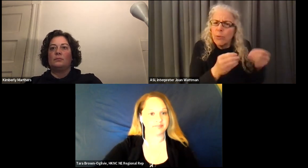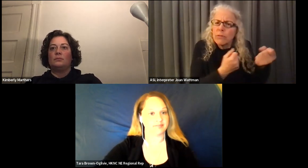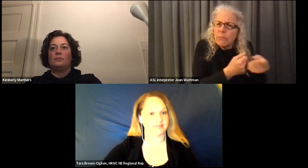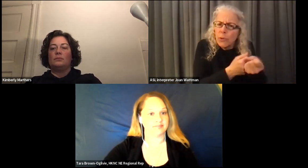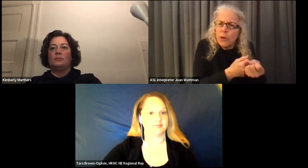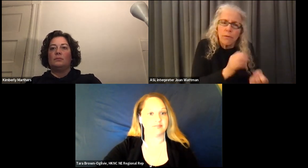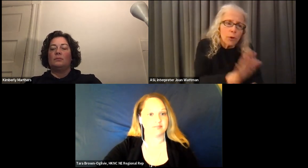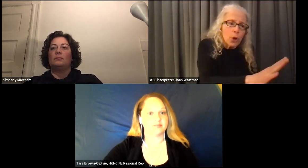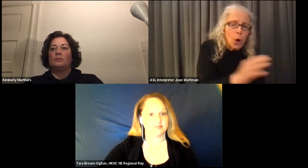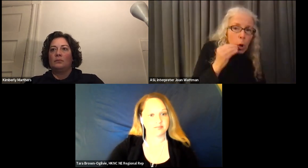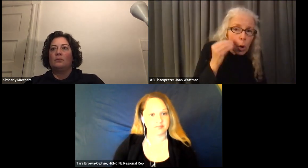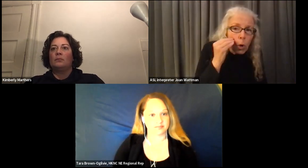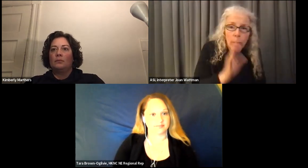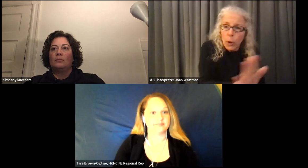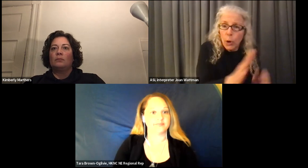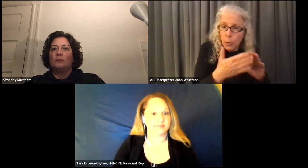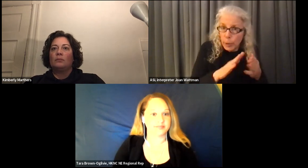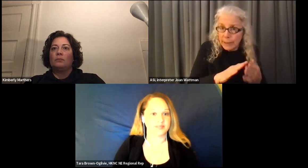communities.